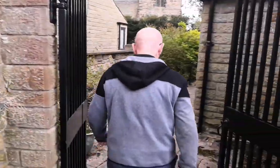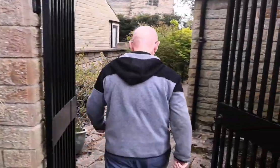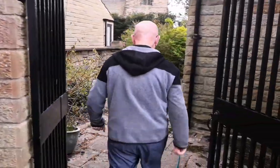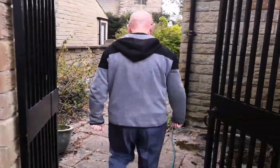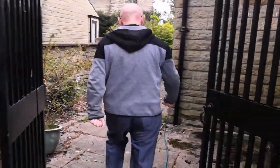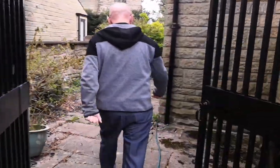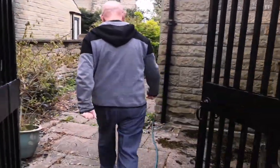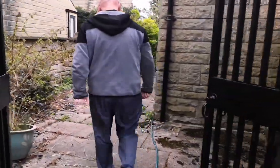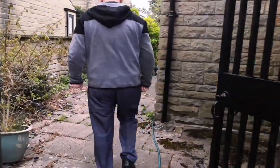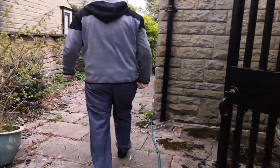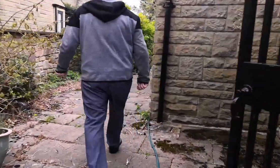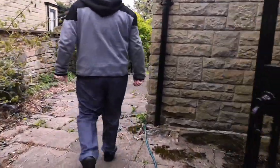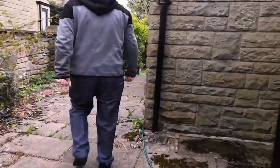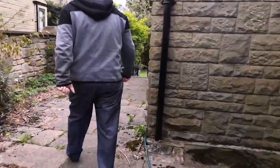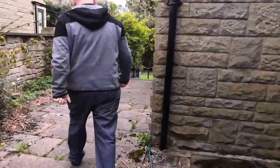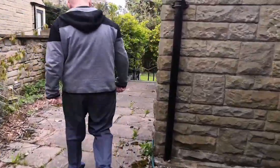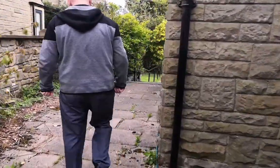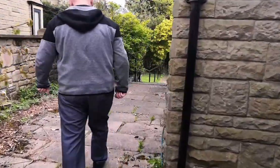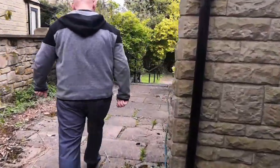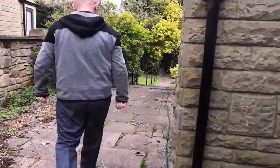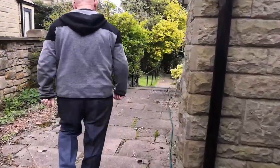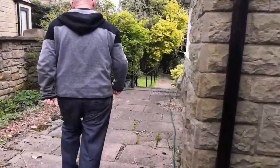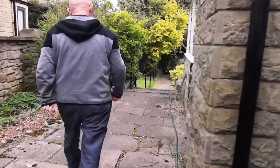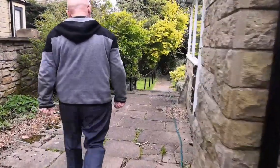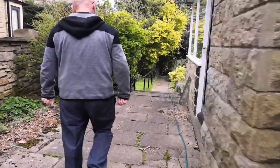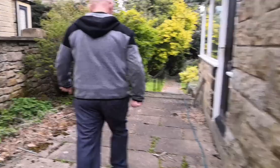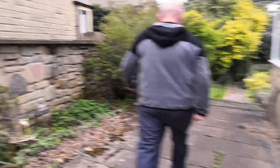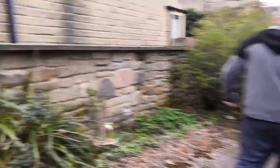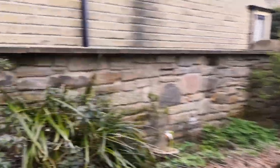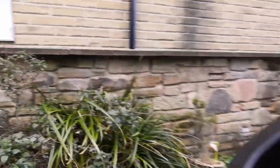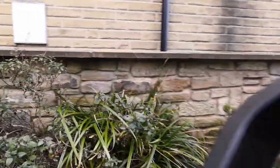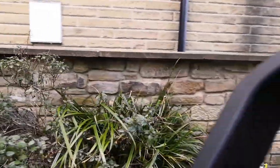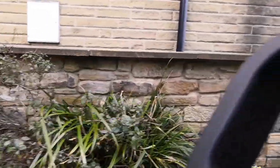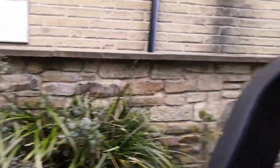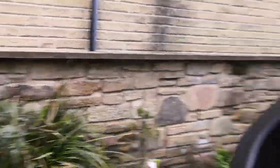We're going to I'm going to I don't